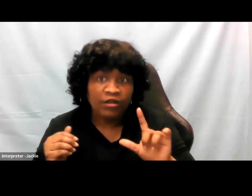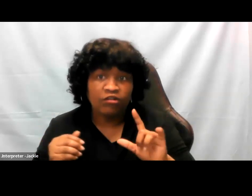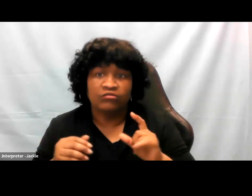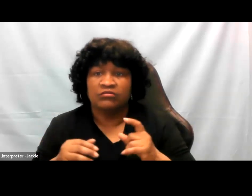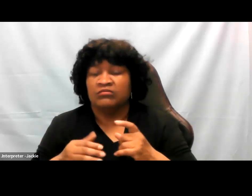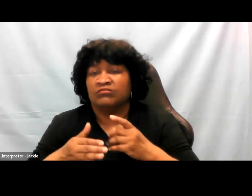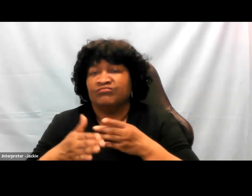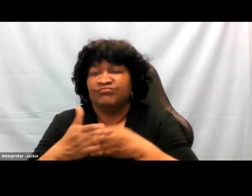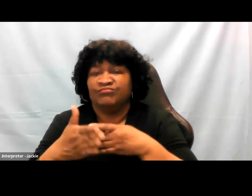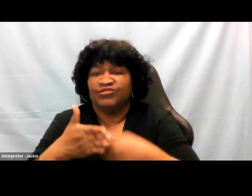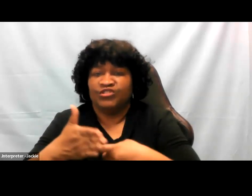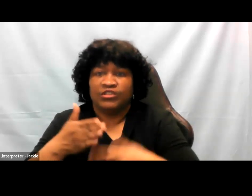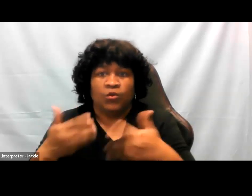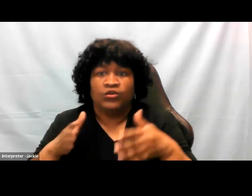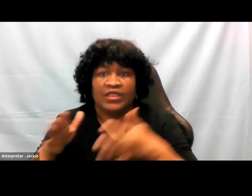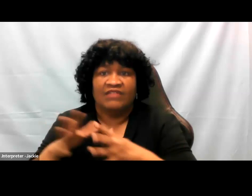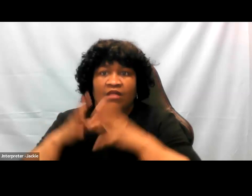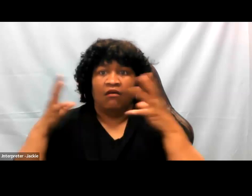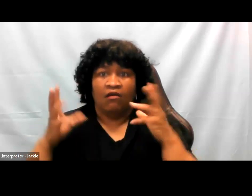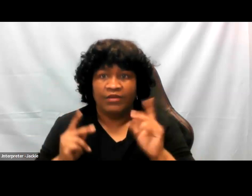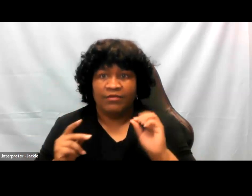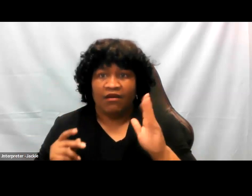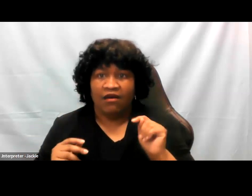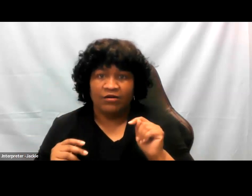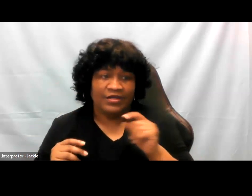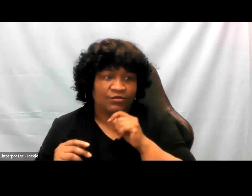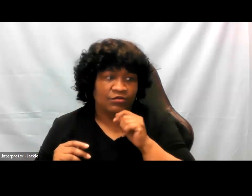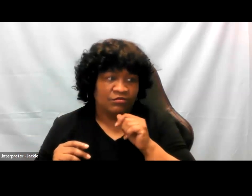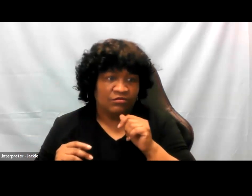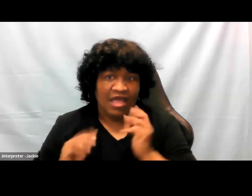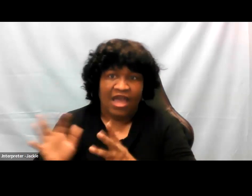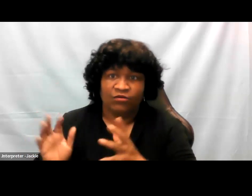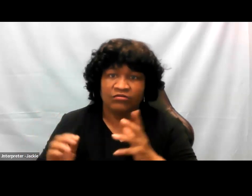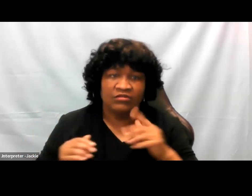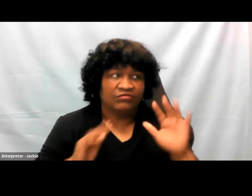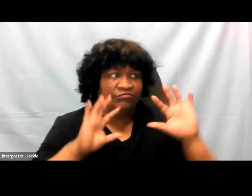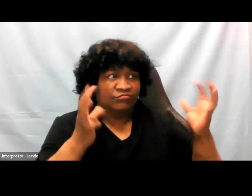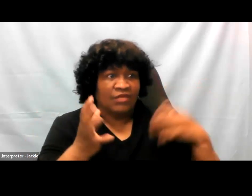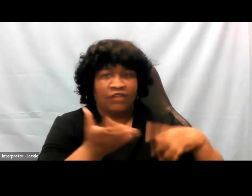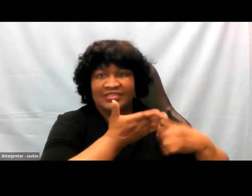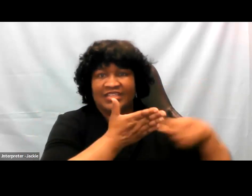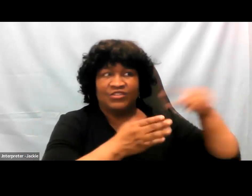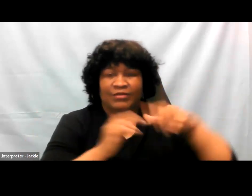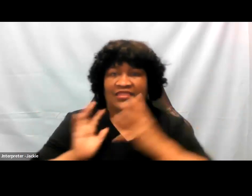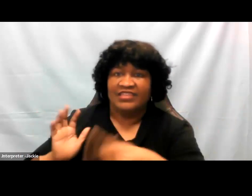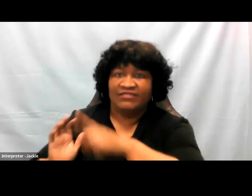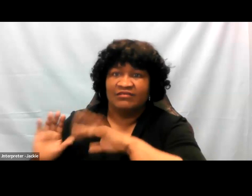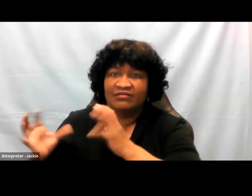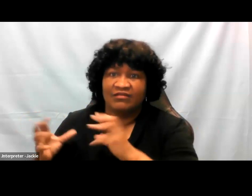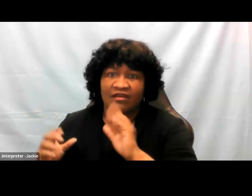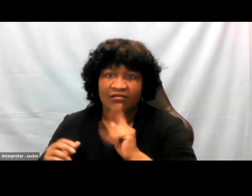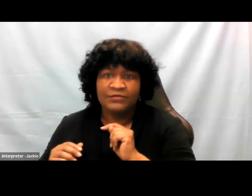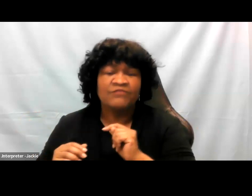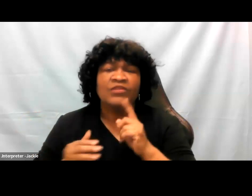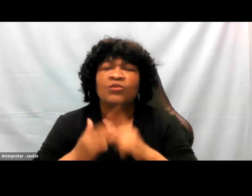leaving a large swath of people unaddressed by our discussion. I also would like to talk about, in the ideal continuum,